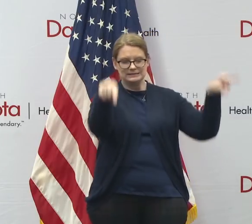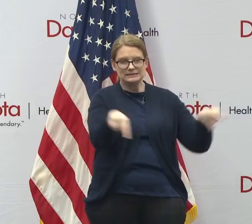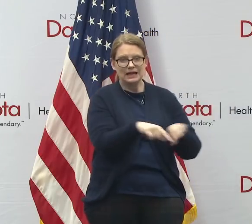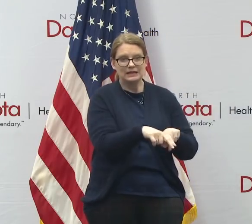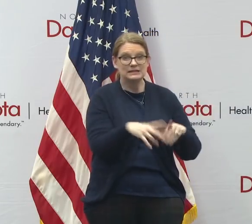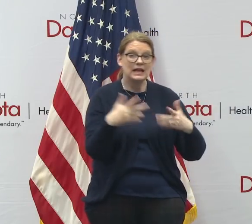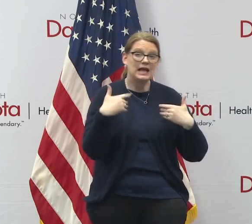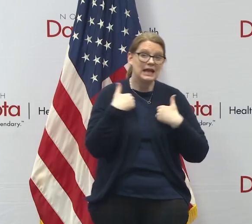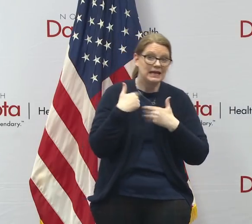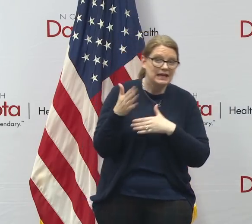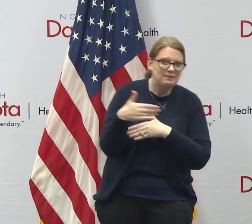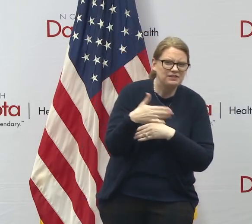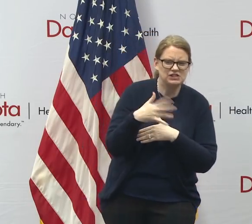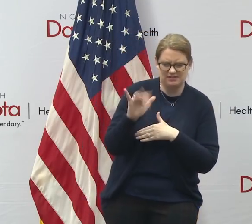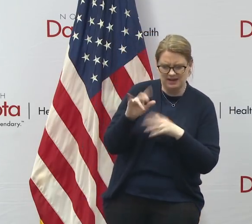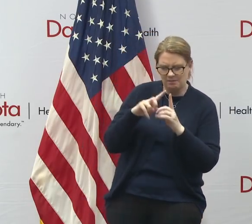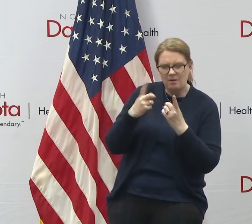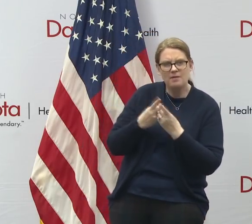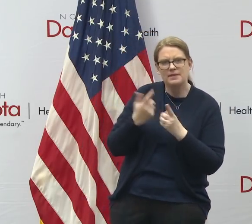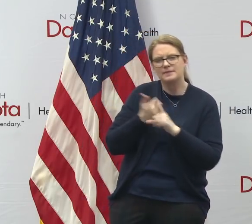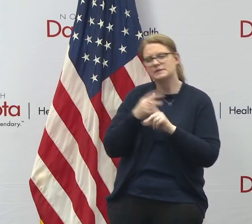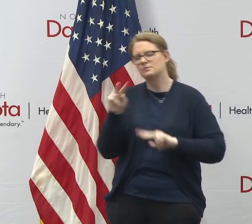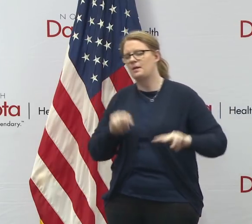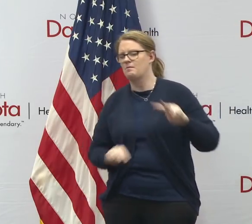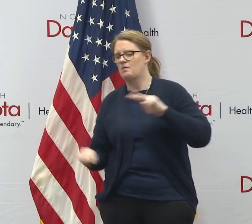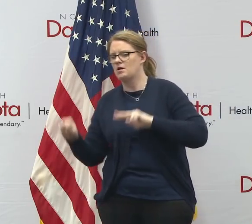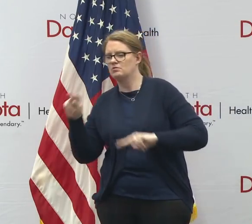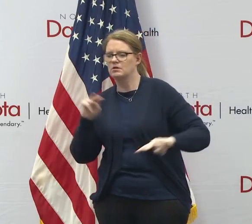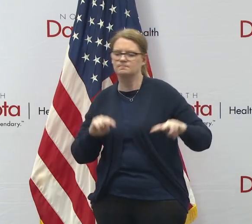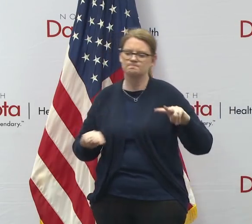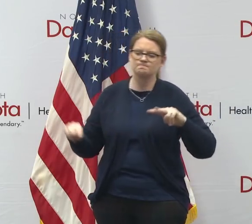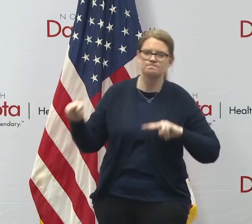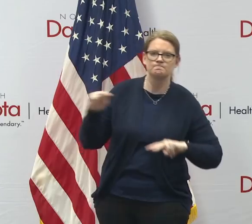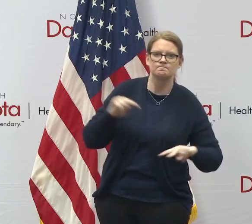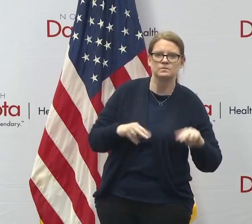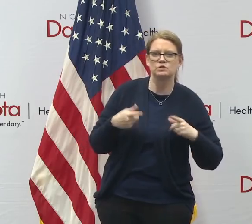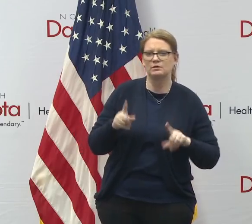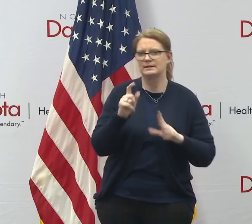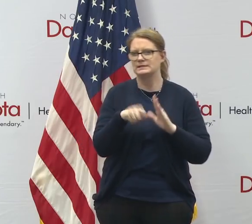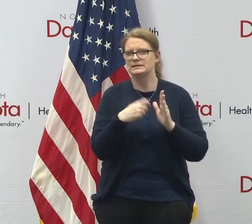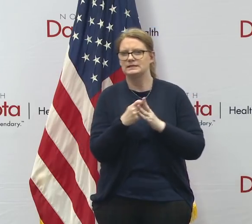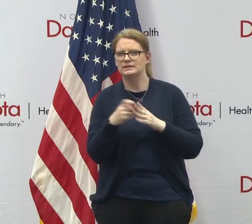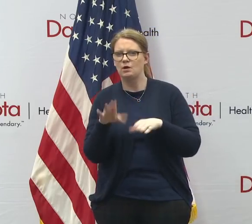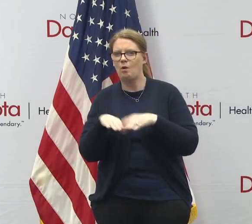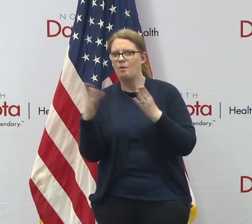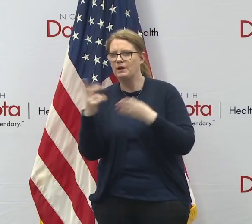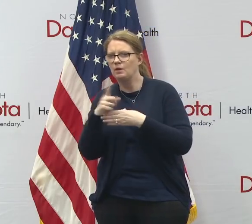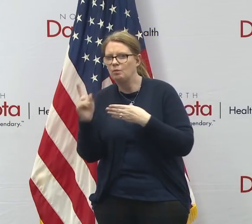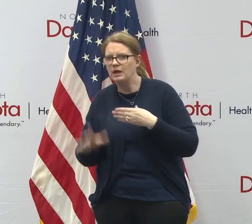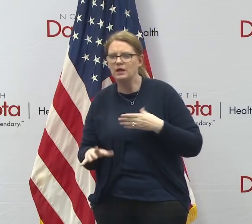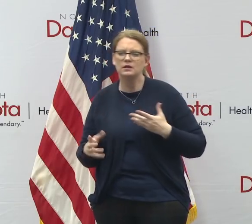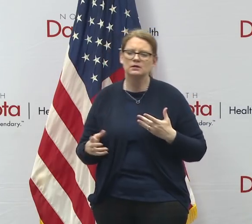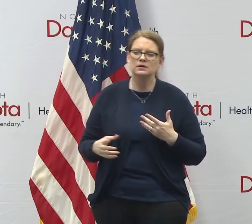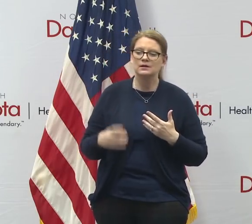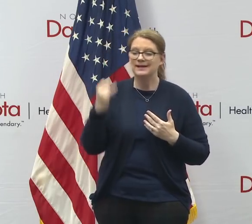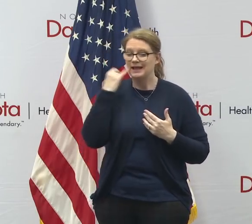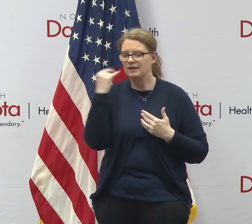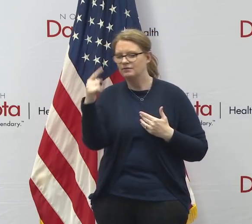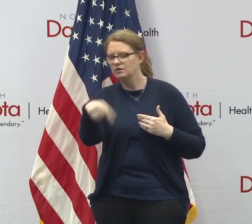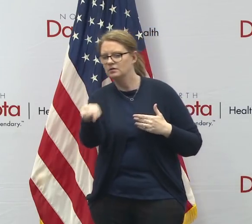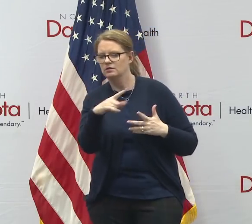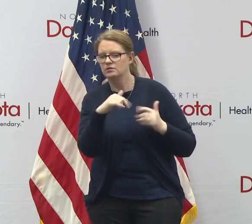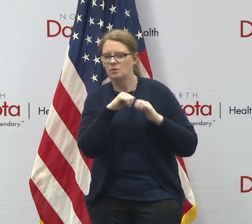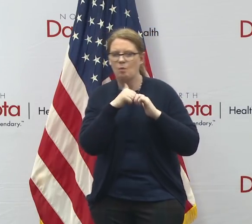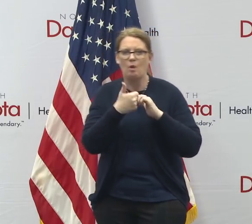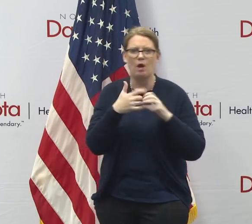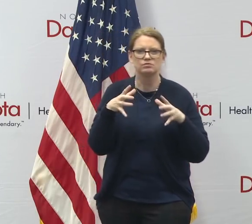monitoring over the opening of that season and opening weekend what might be considered, potential crowded areas, putting up